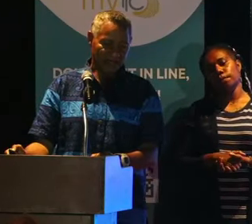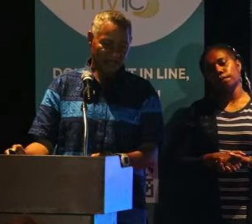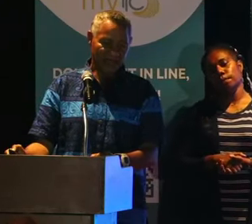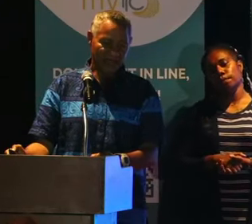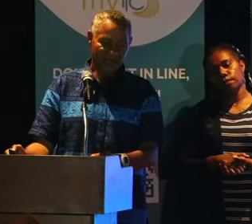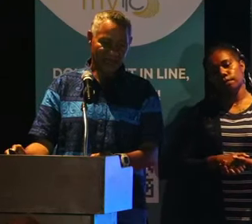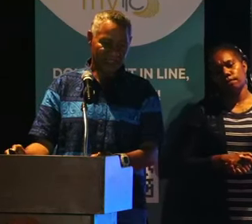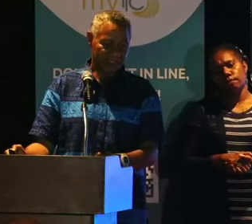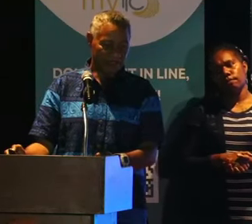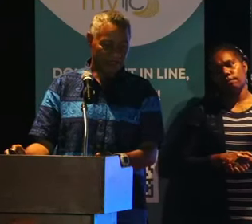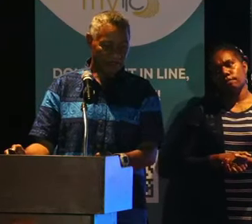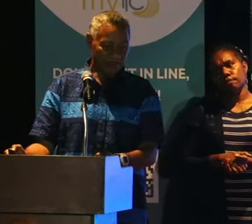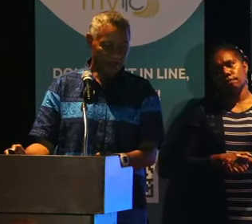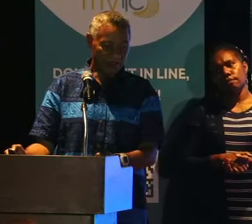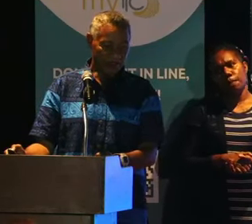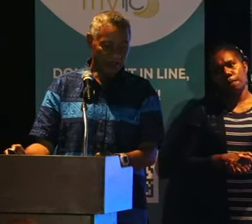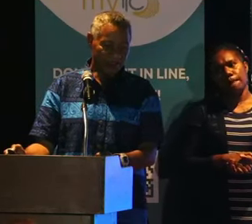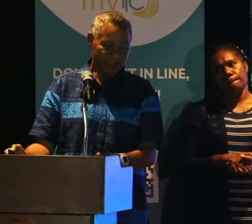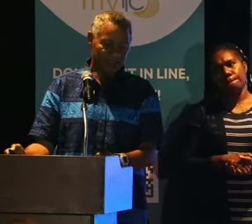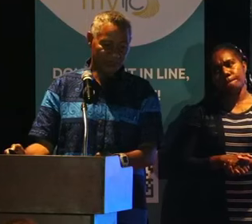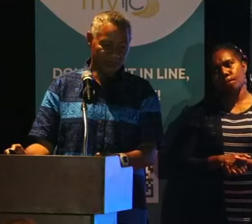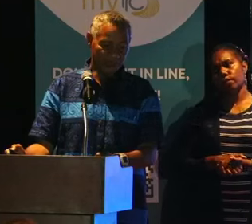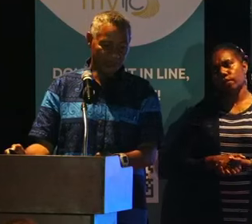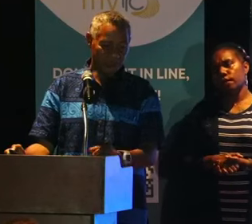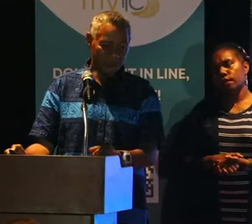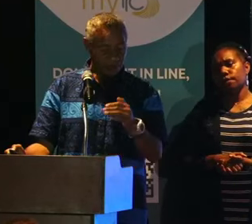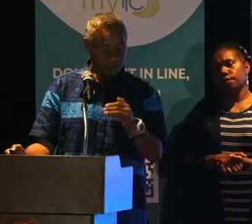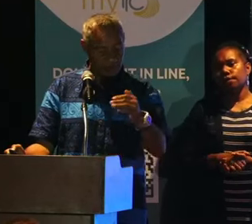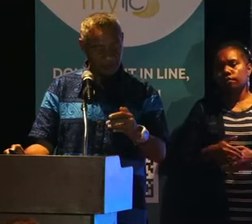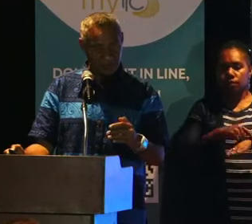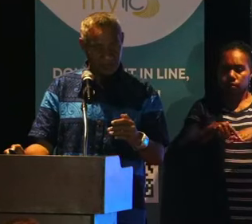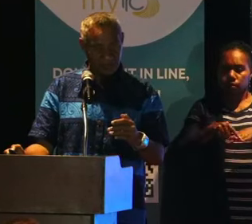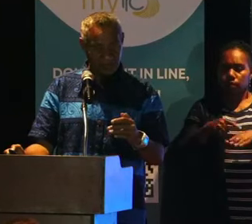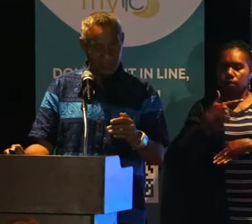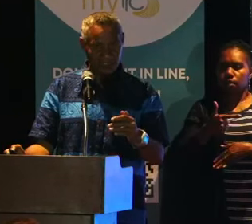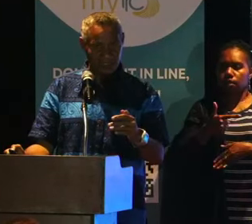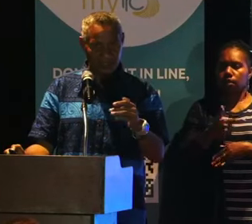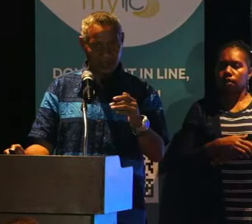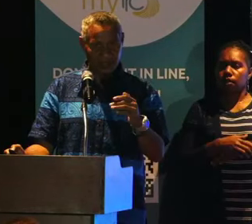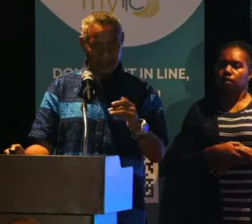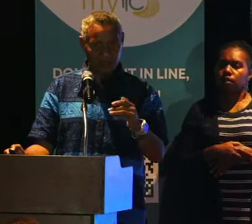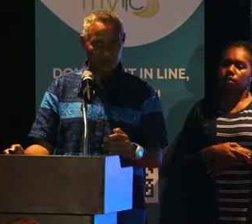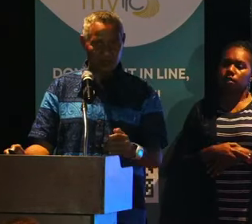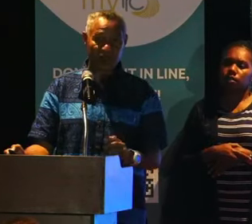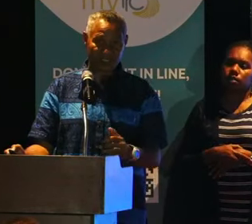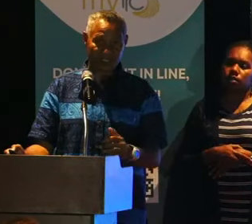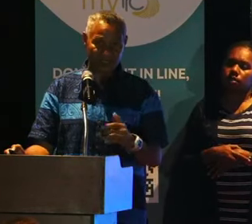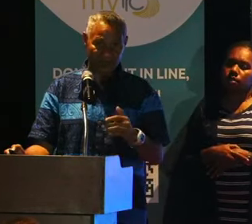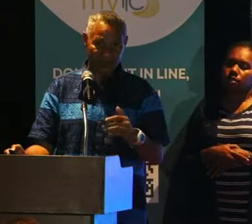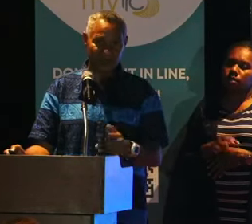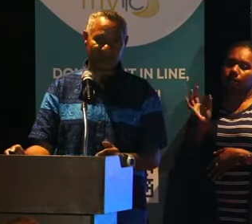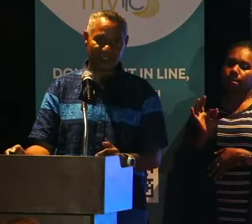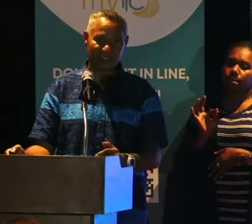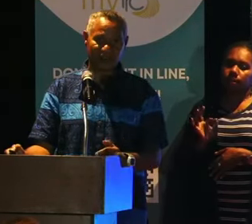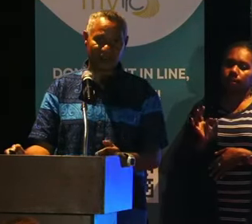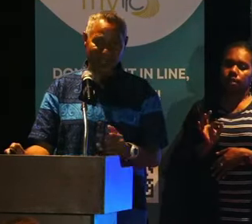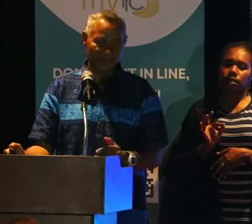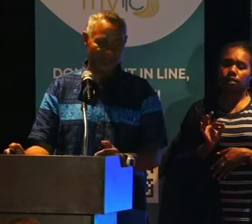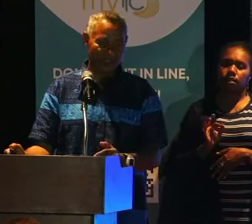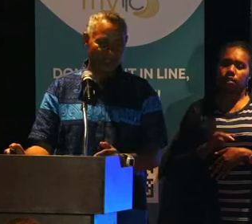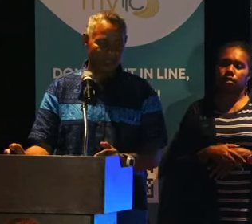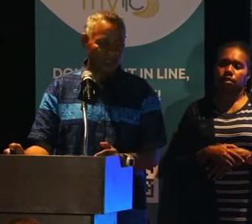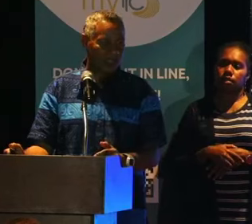they have a guide by their seven principles, except principles, we also have an application rules, we have also our principles there to